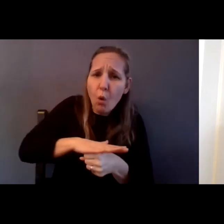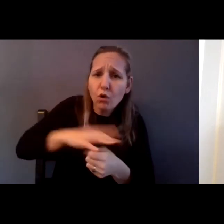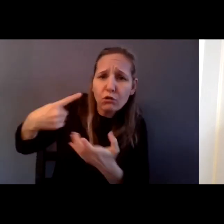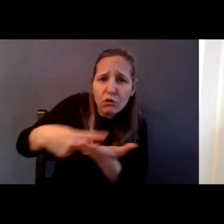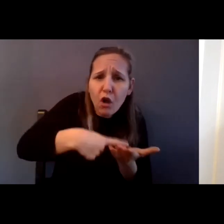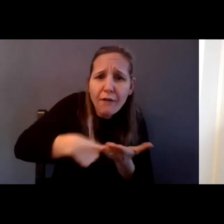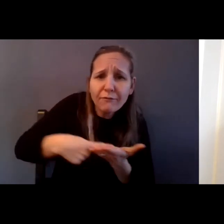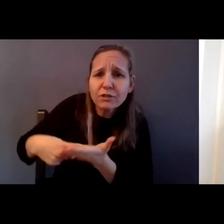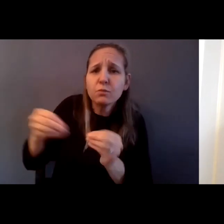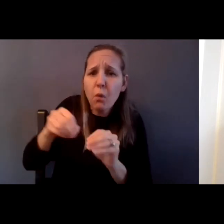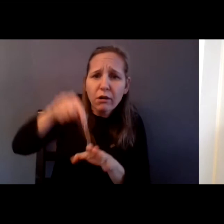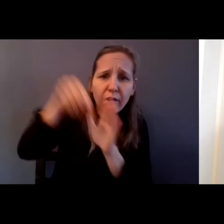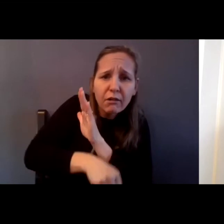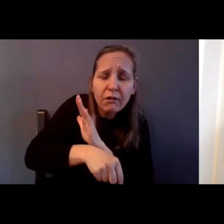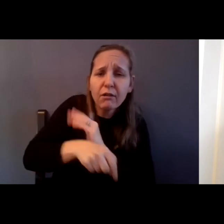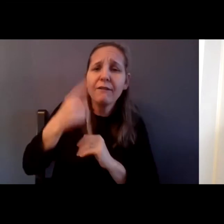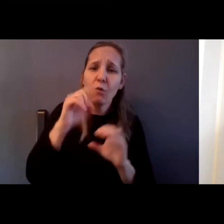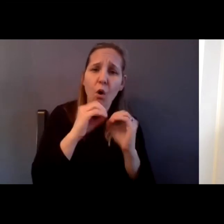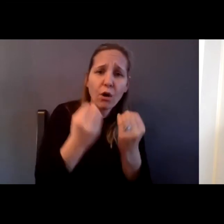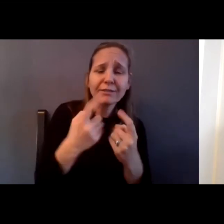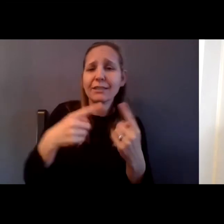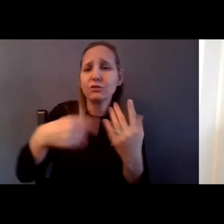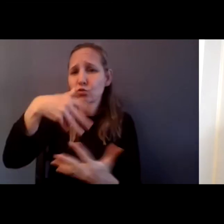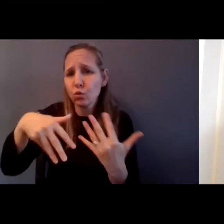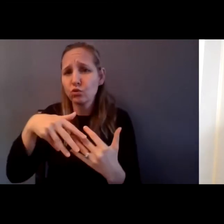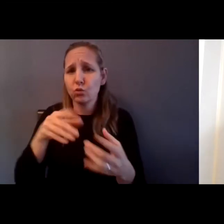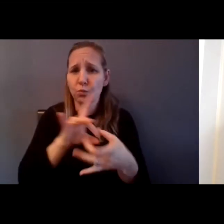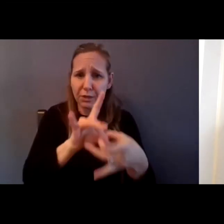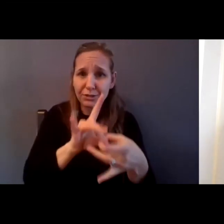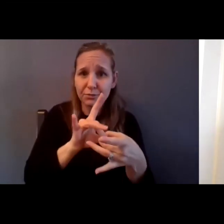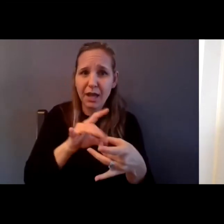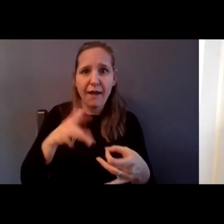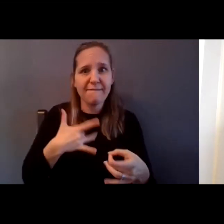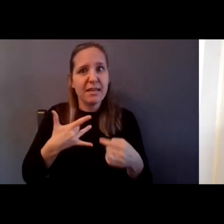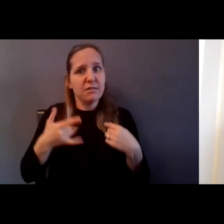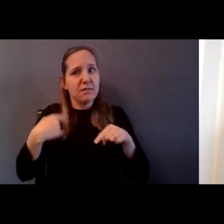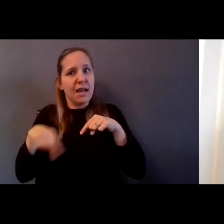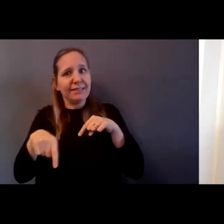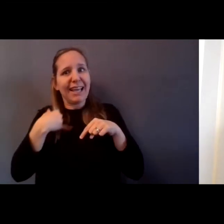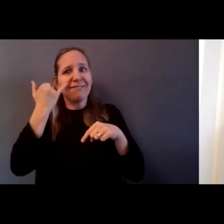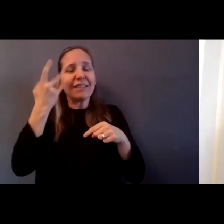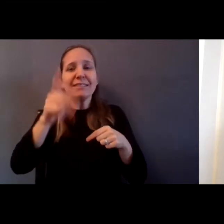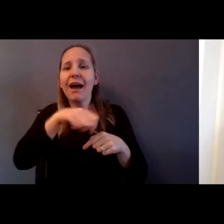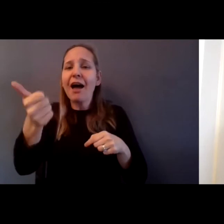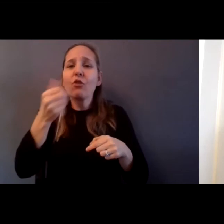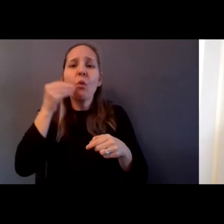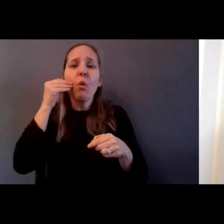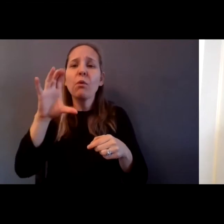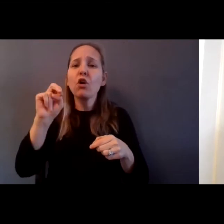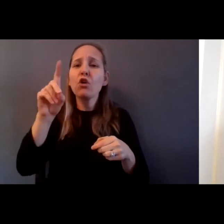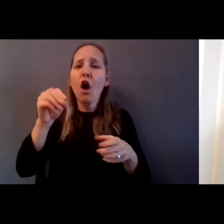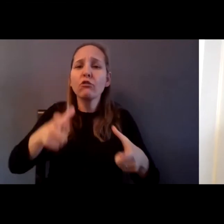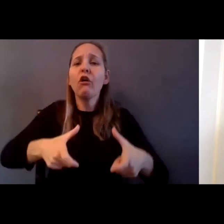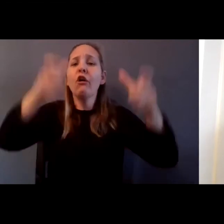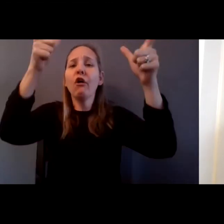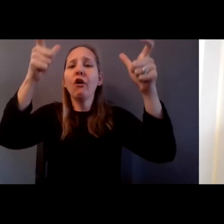and social relationships. This is the thing that brings me anxiety when I see another condo tower go up near affordable rental